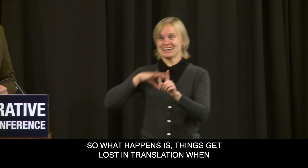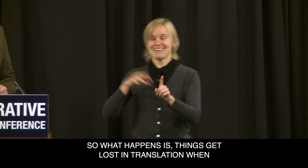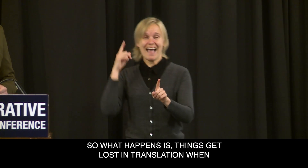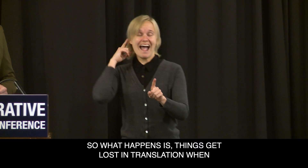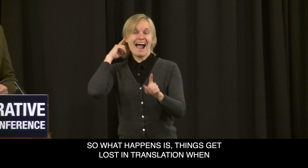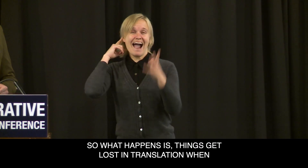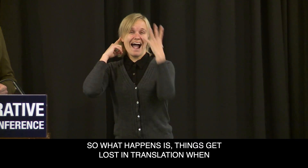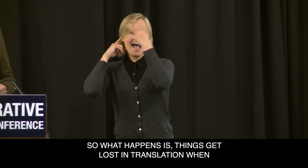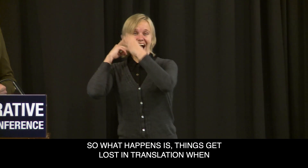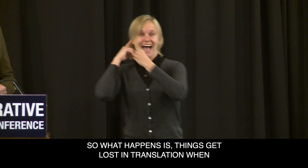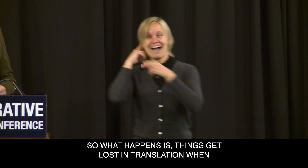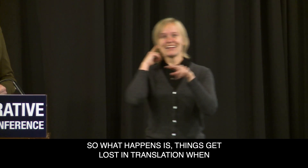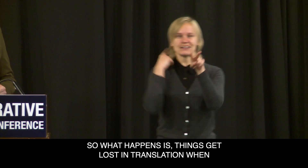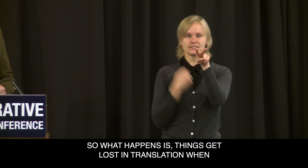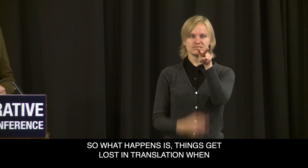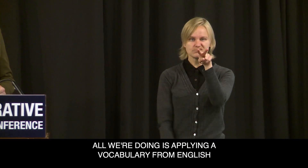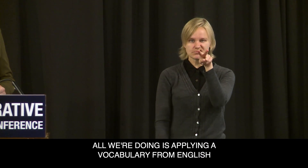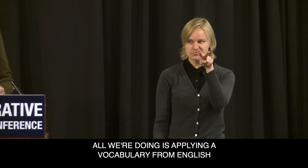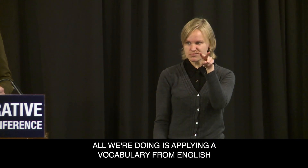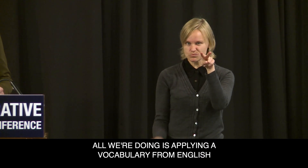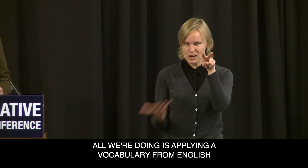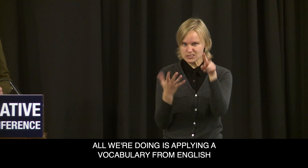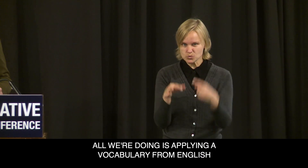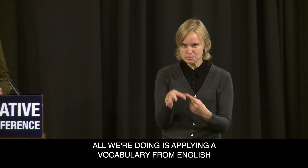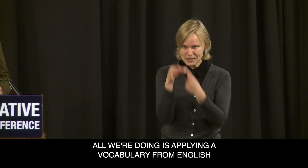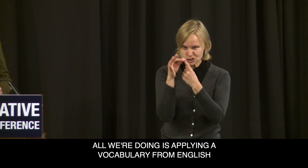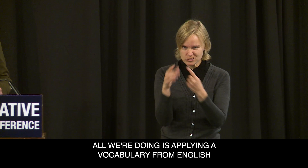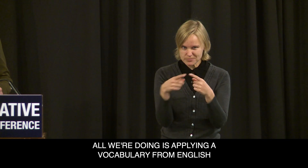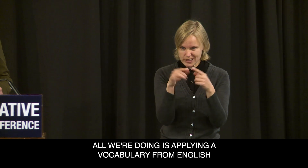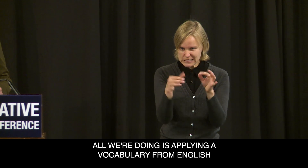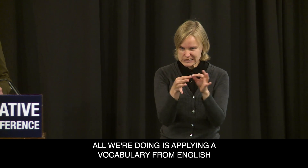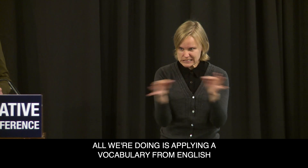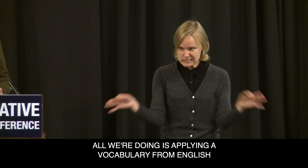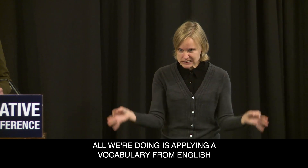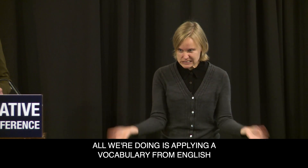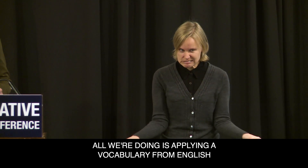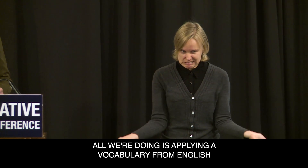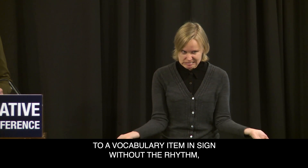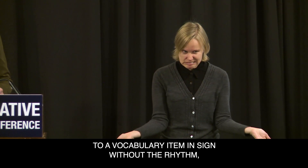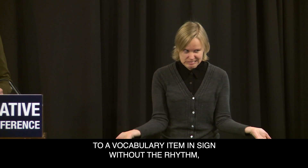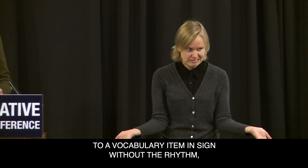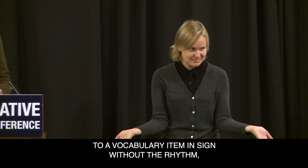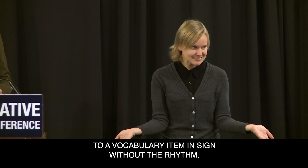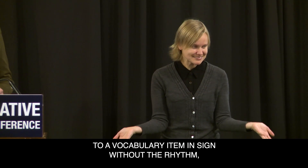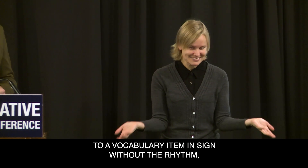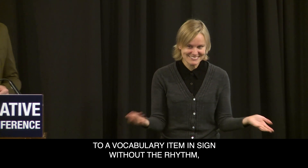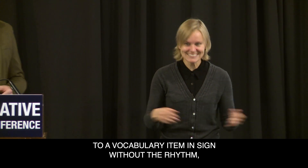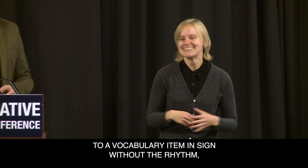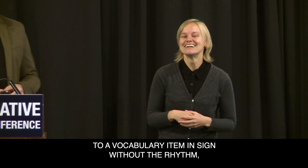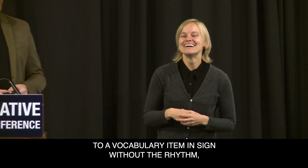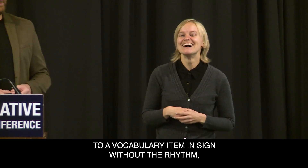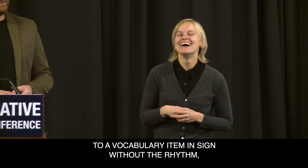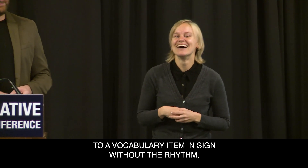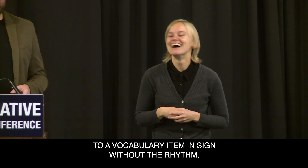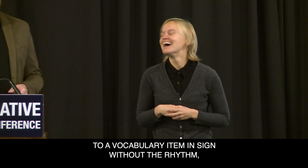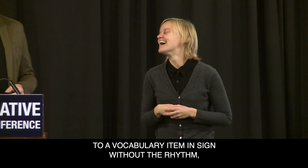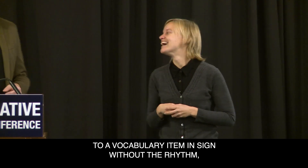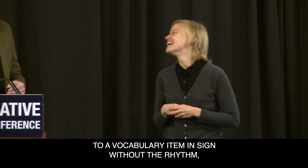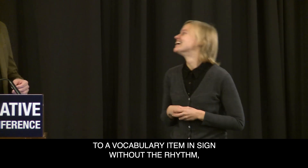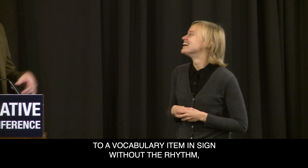is things get lost in translation when all we're doing is applying a vocabulary from English to a vocabulary item in sign without the